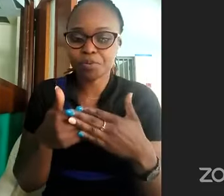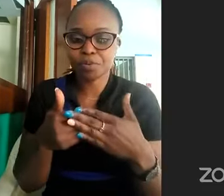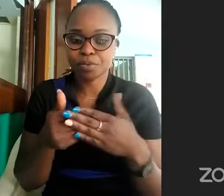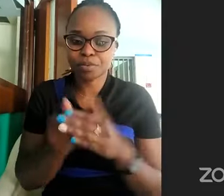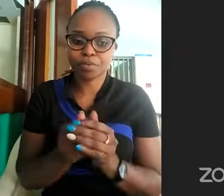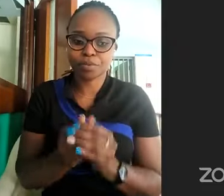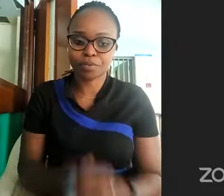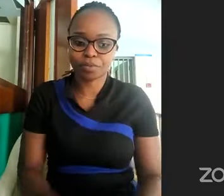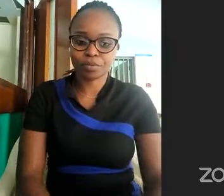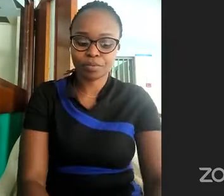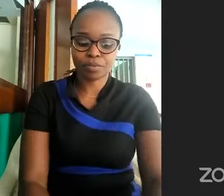I am going to read.